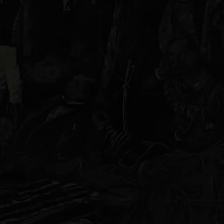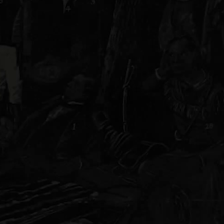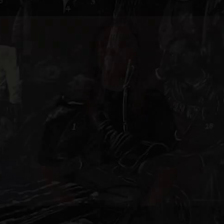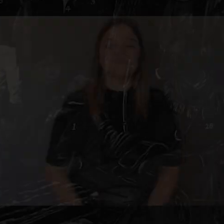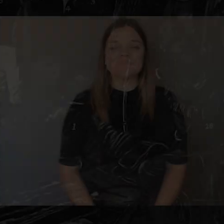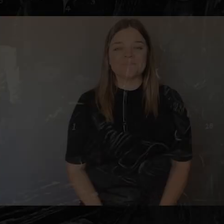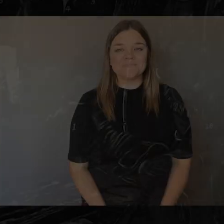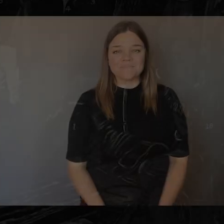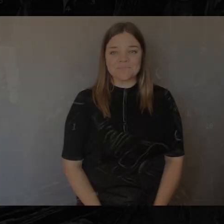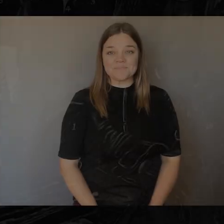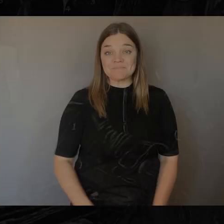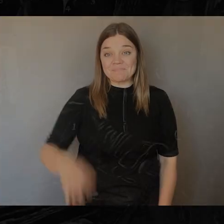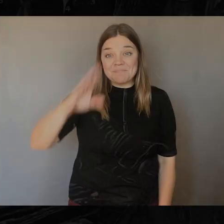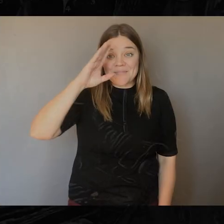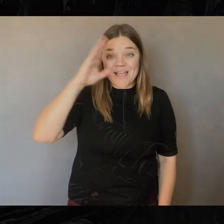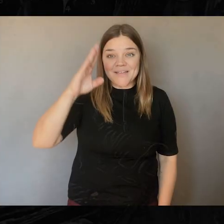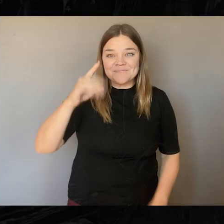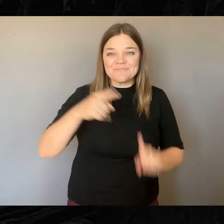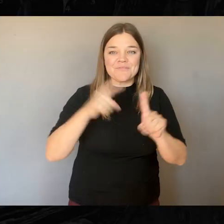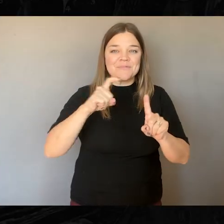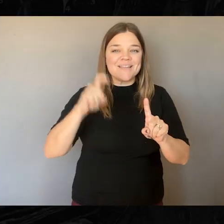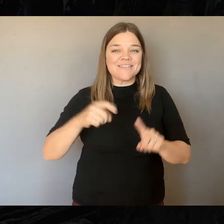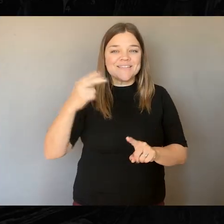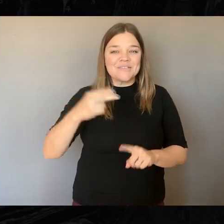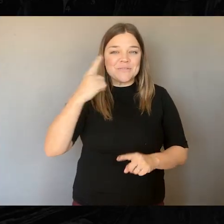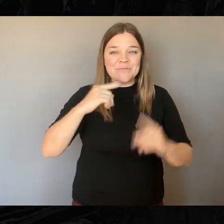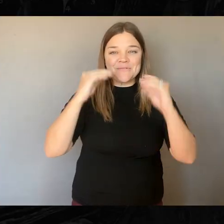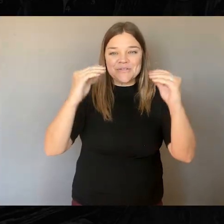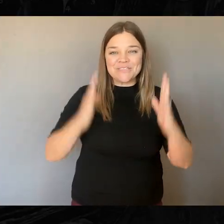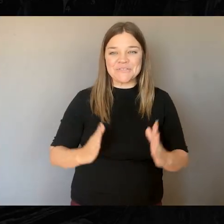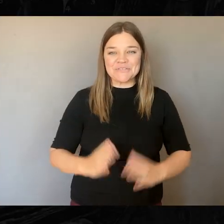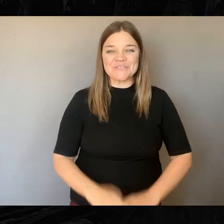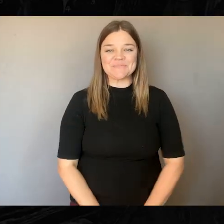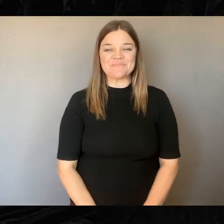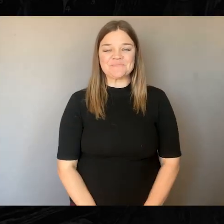Hi, I'm Andrew Torgett with Texas History for Teachers.